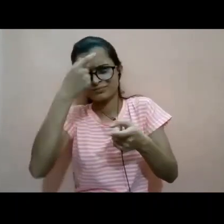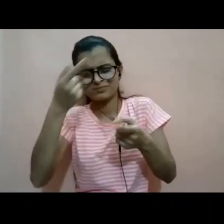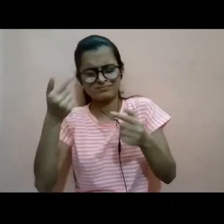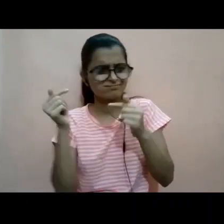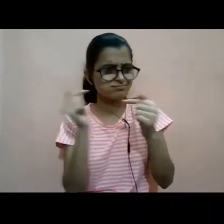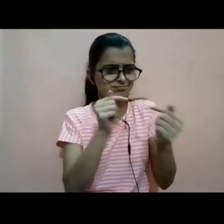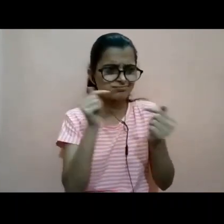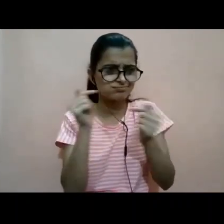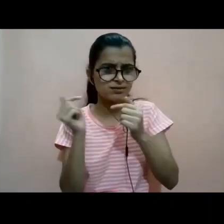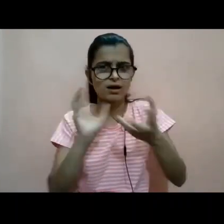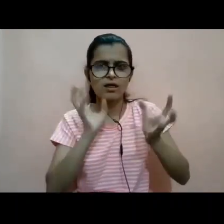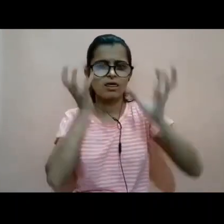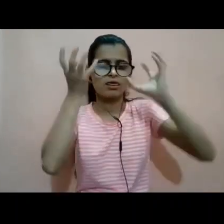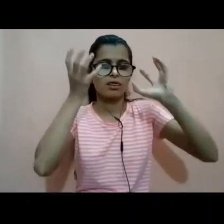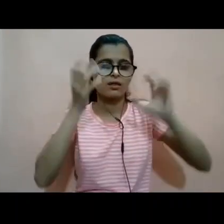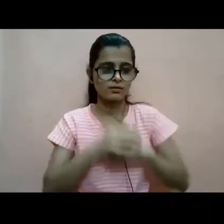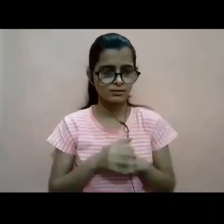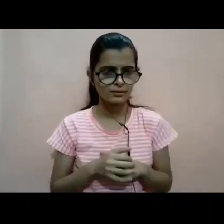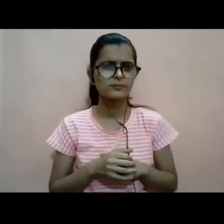tensions, and in cases,